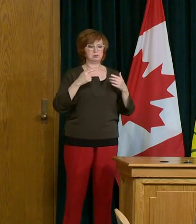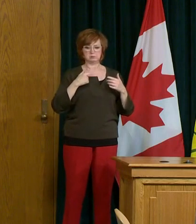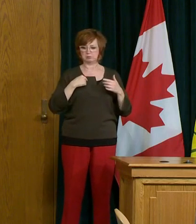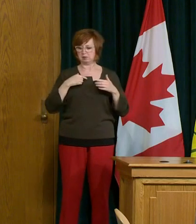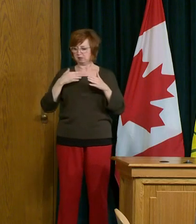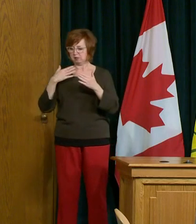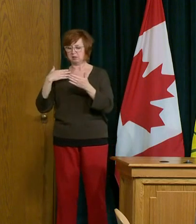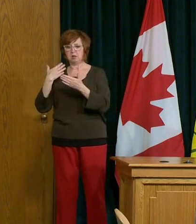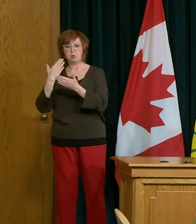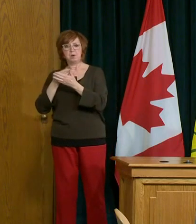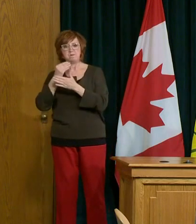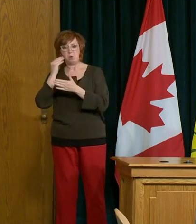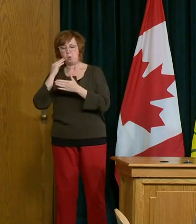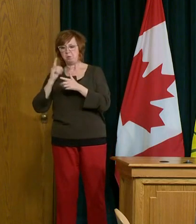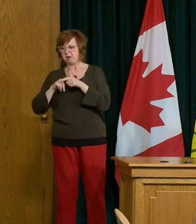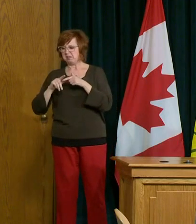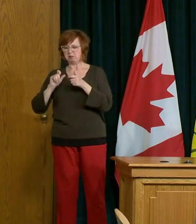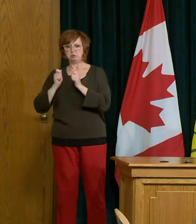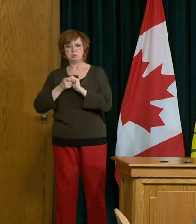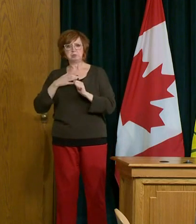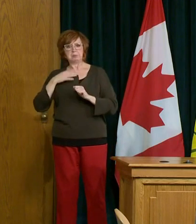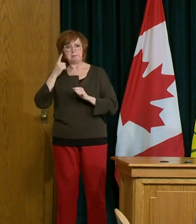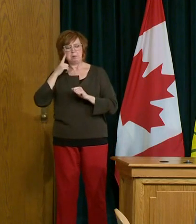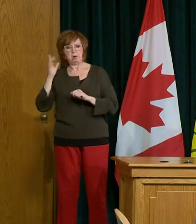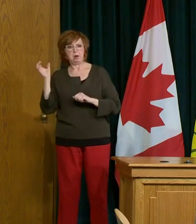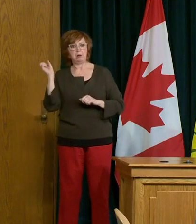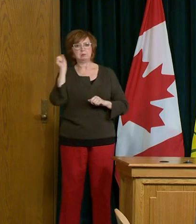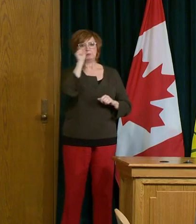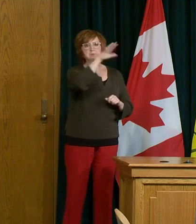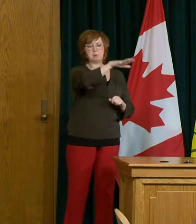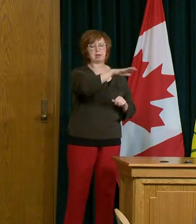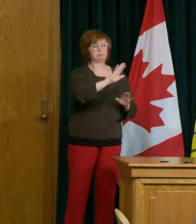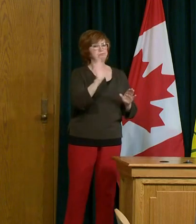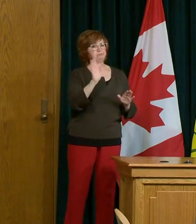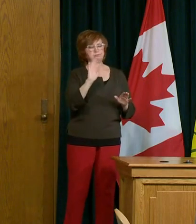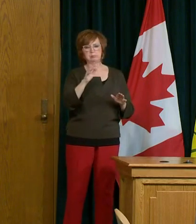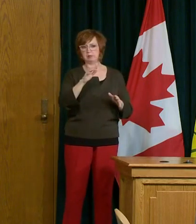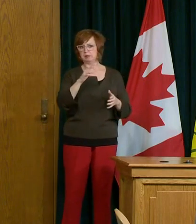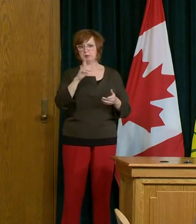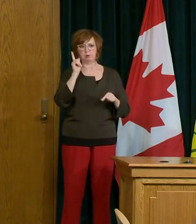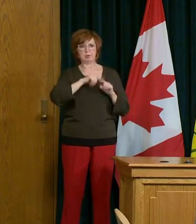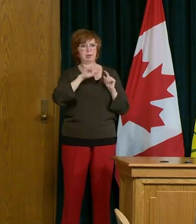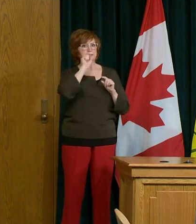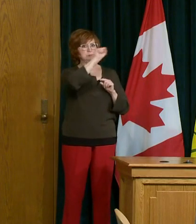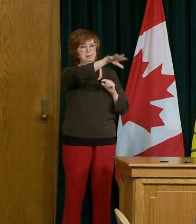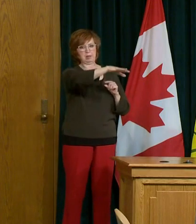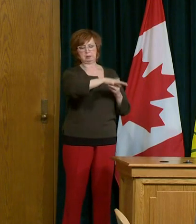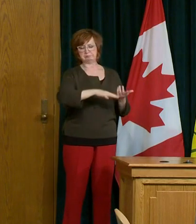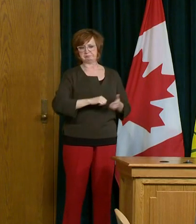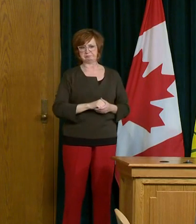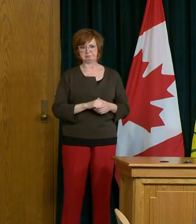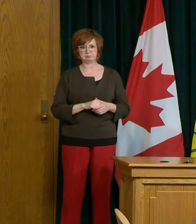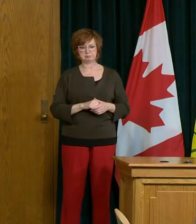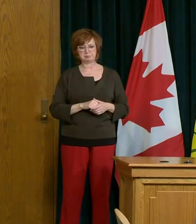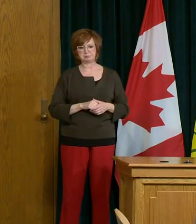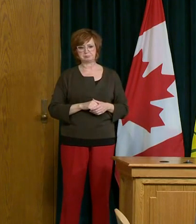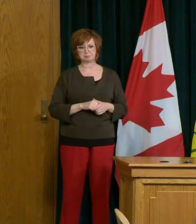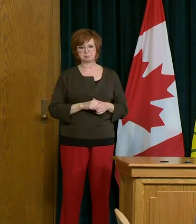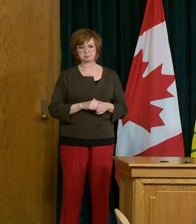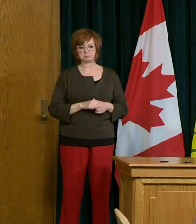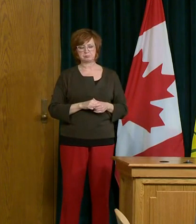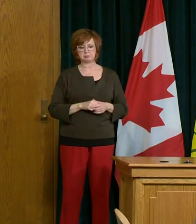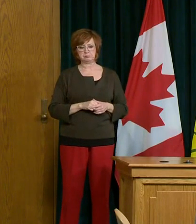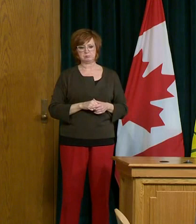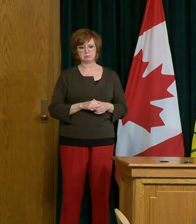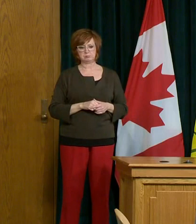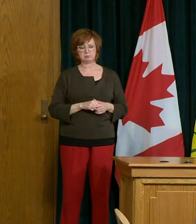for the business, and for other potential customers, that you want to minimize returns, while obviously there was a need to level that off in terms